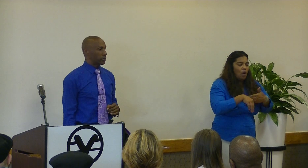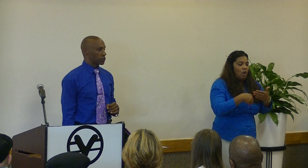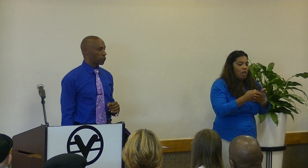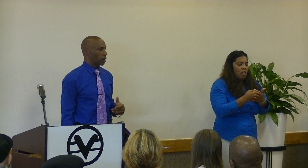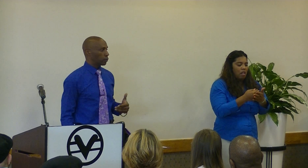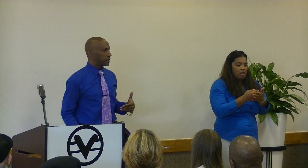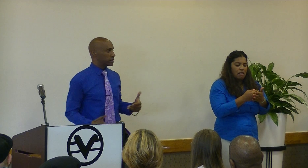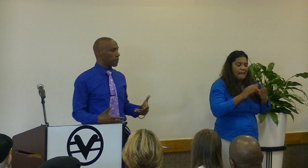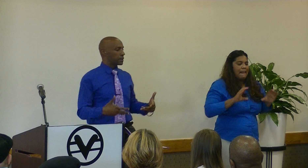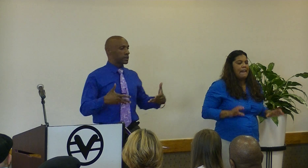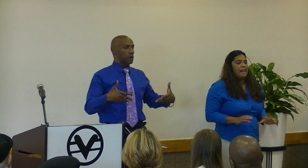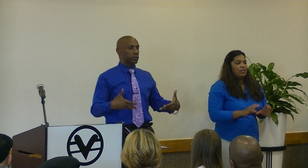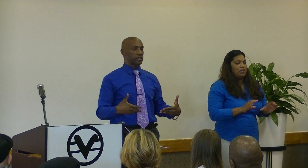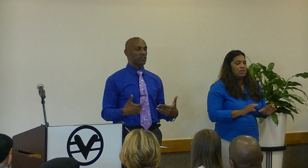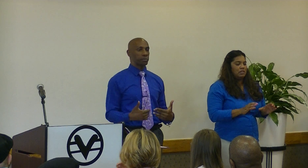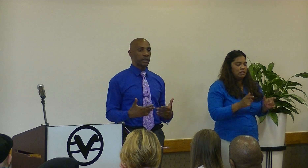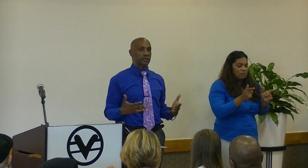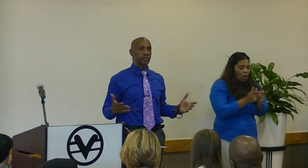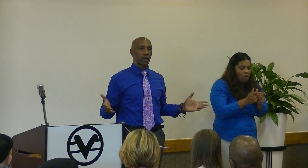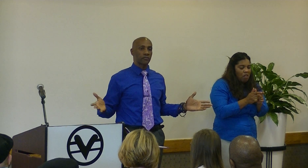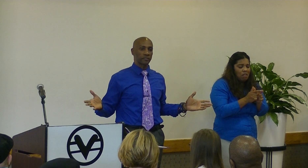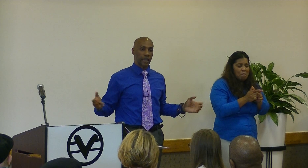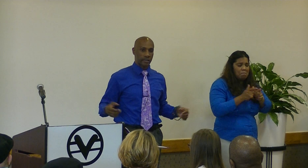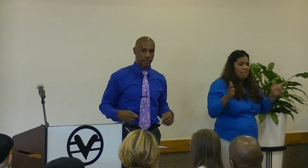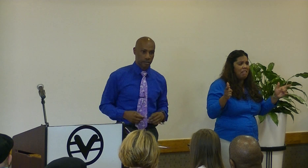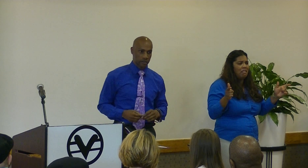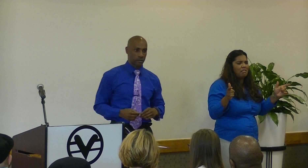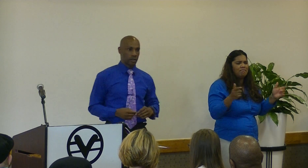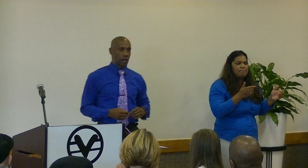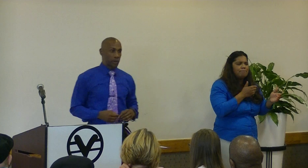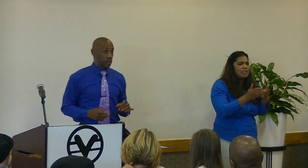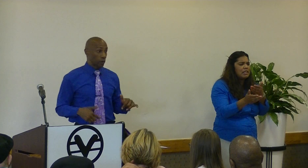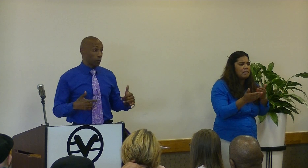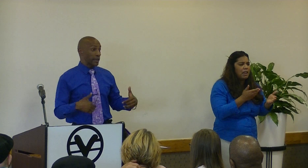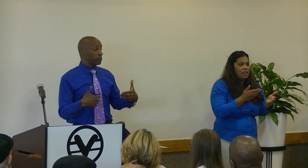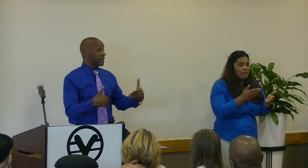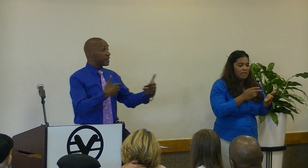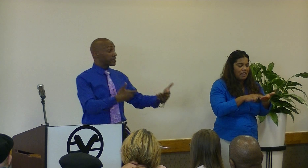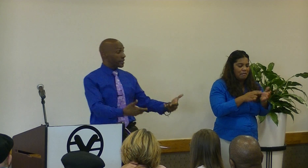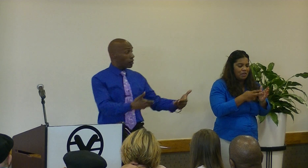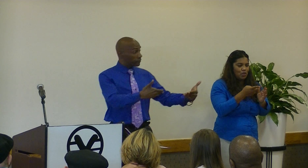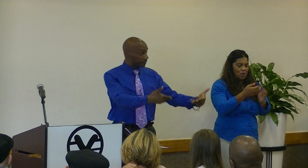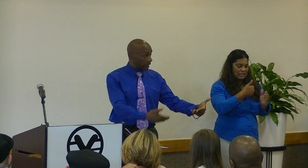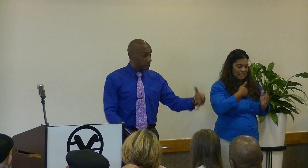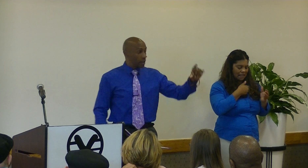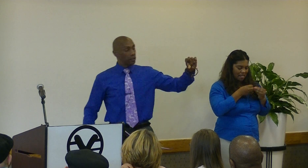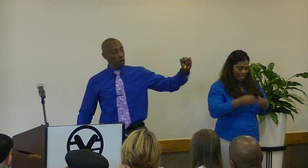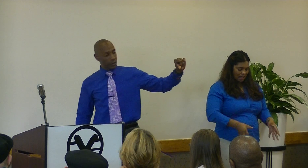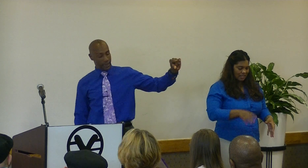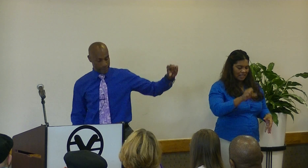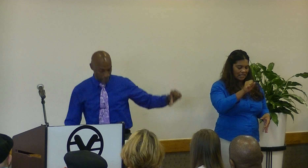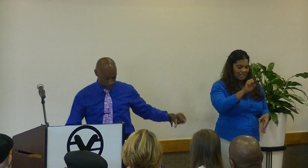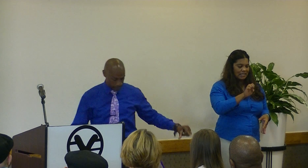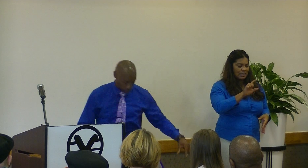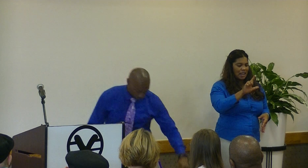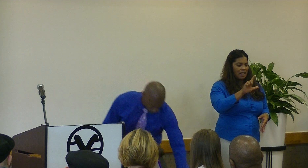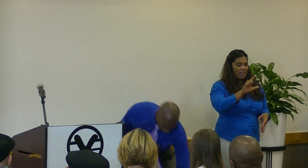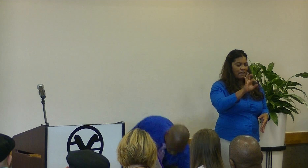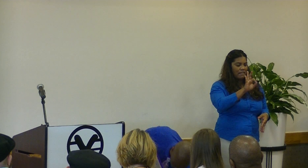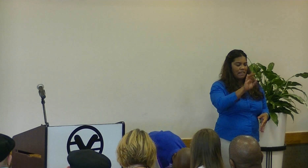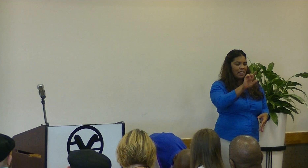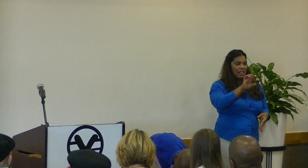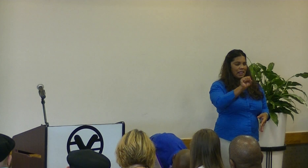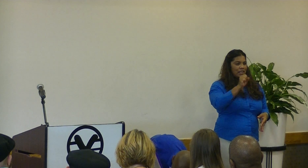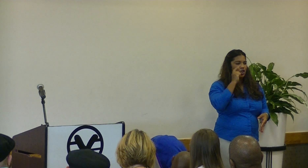everything matters when we step into that place of being selfless. Because when we can be selfless, lowercase s